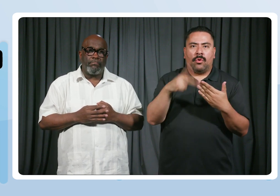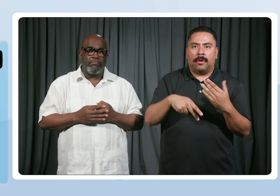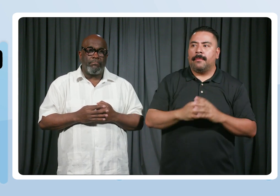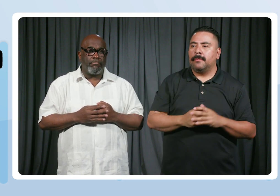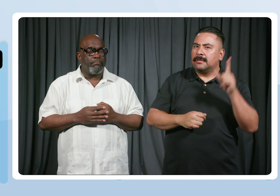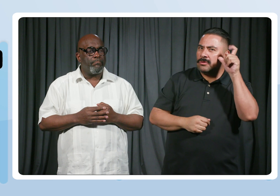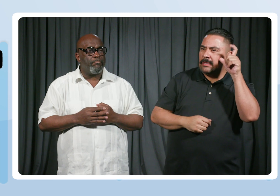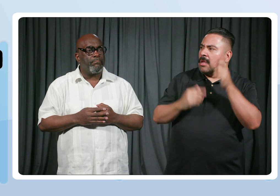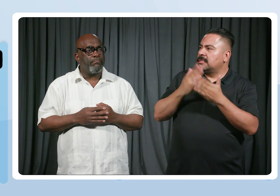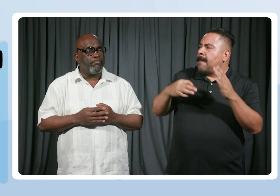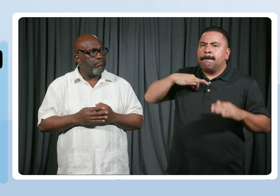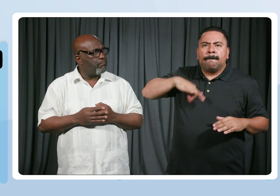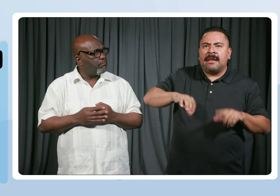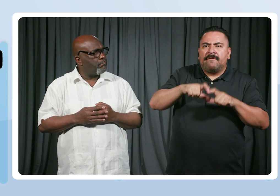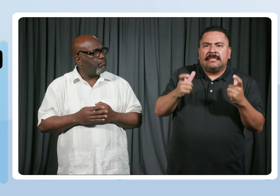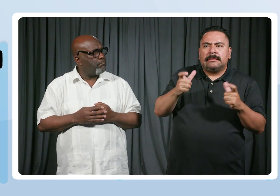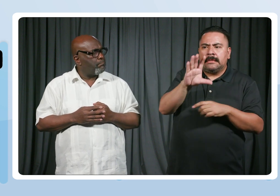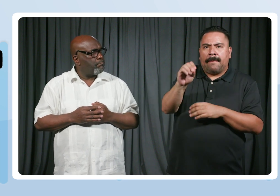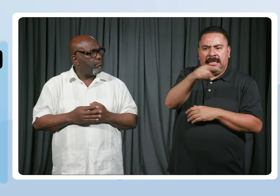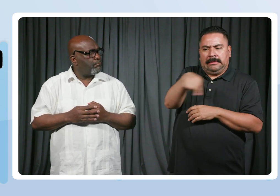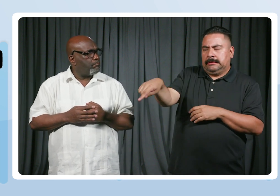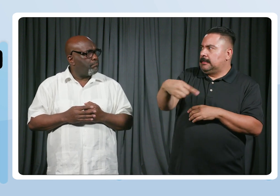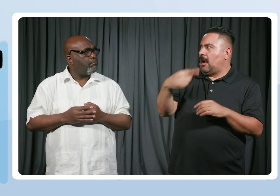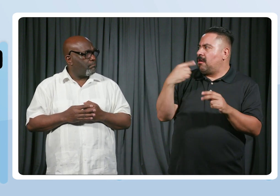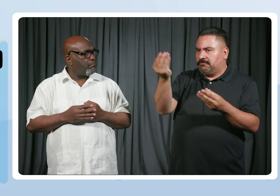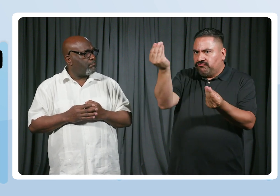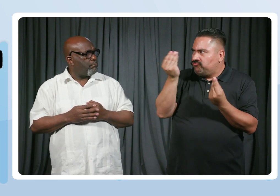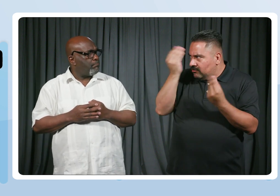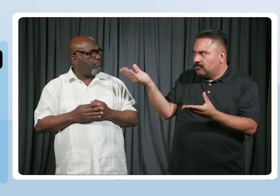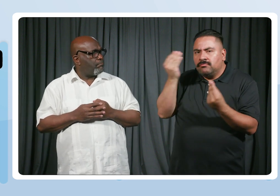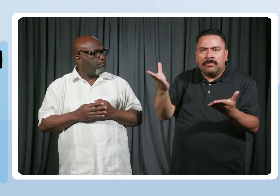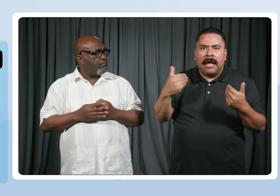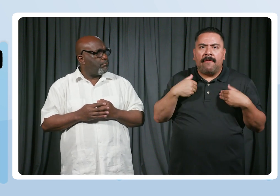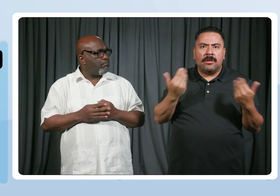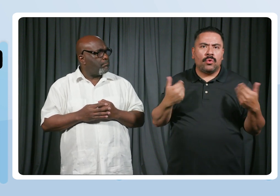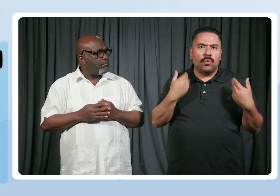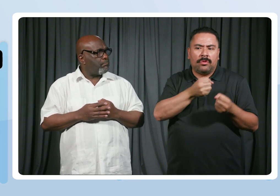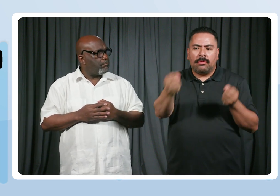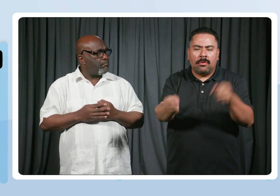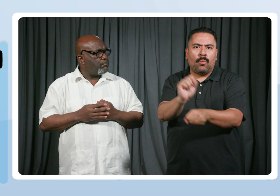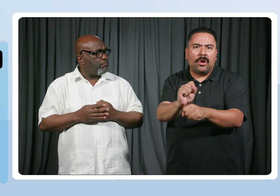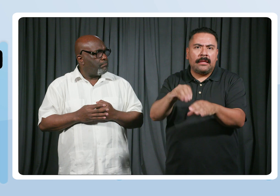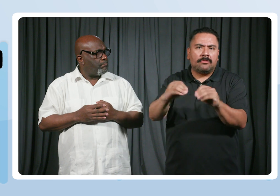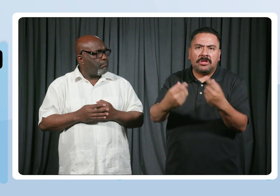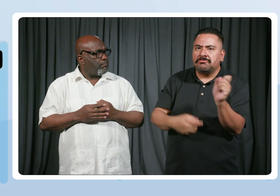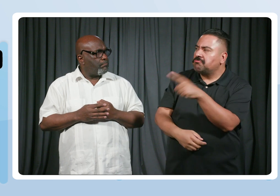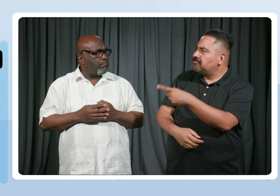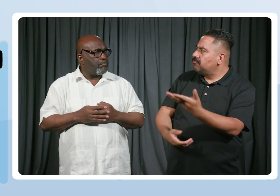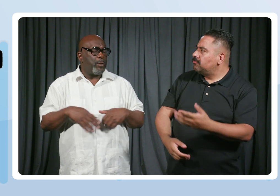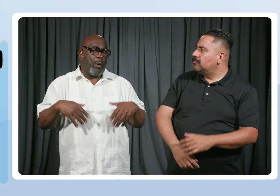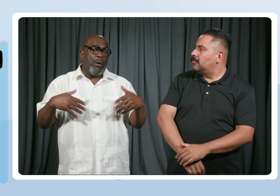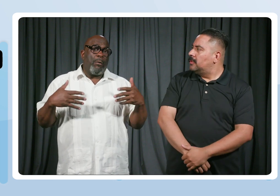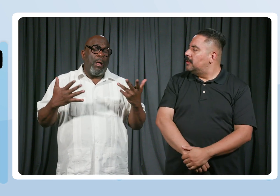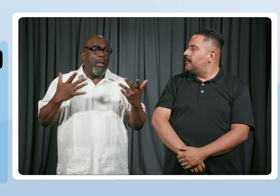some of the biggest benefits these companies are saying that they're getting from having youth at their organization? Yeah, I